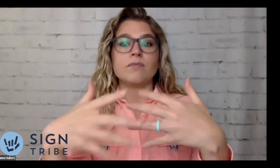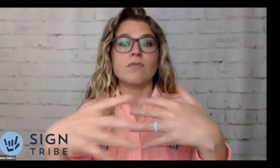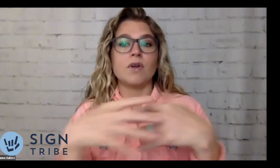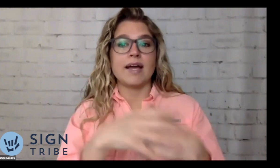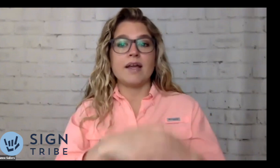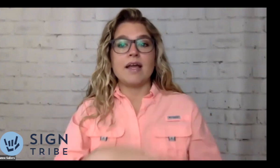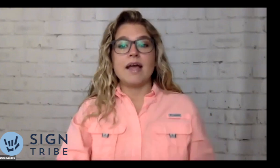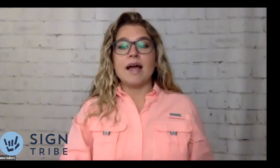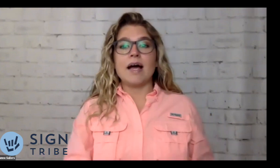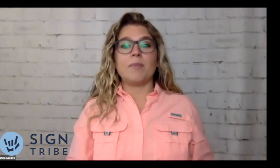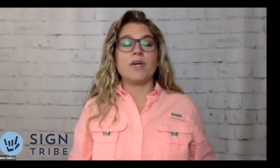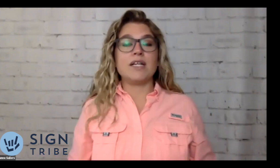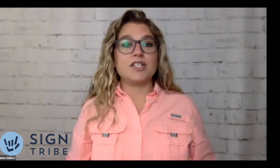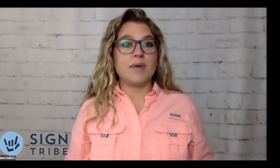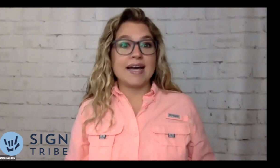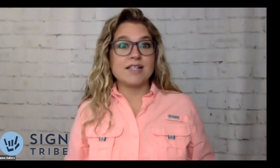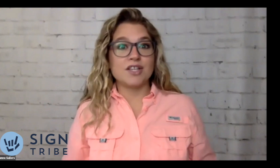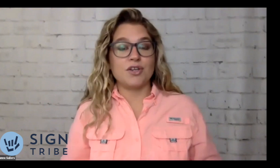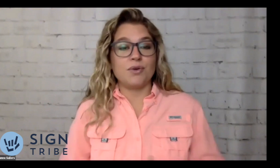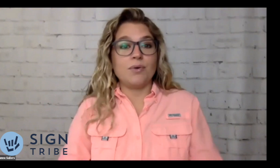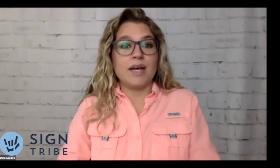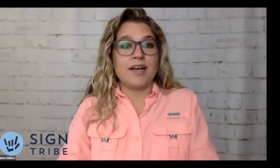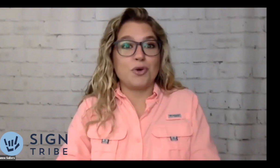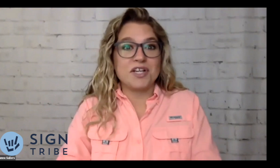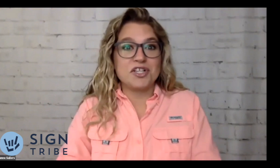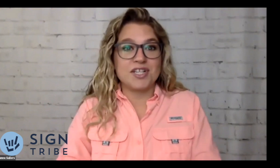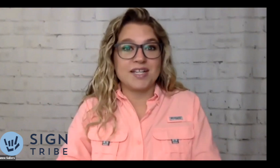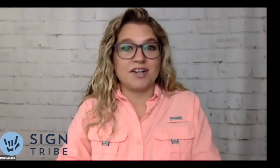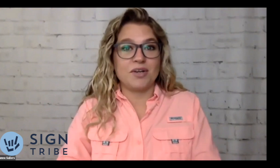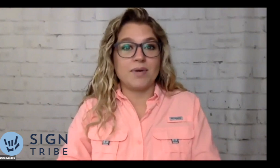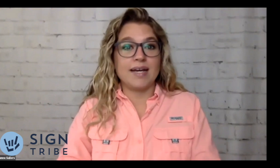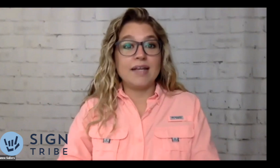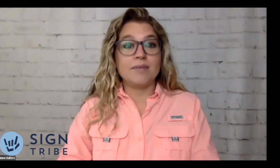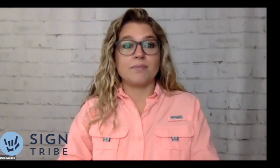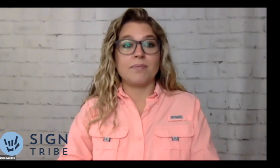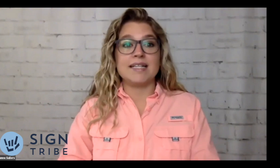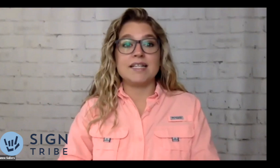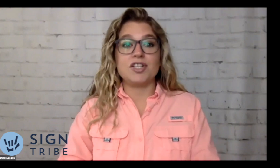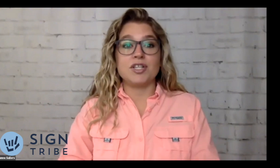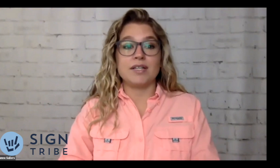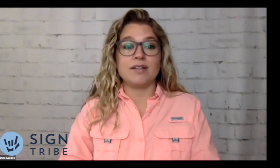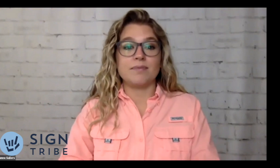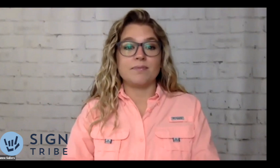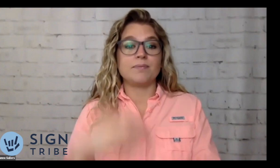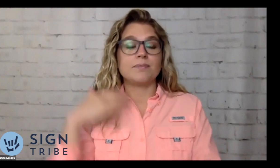Okay, I'm going to ask you a question. Are you ready? Pay attention.